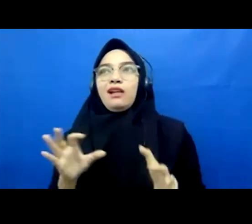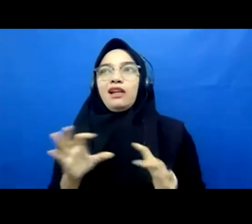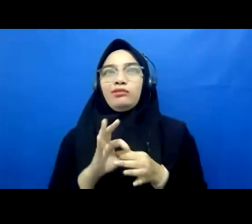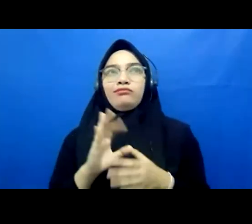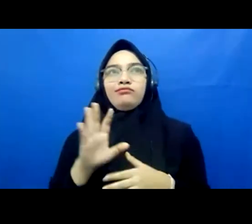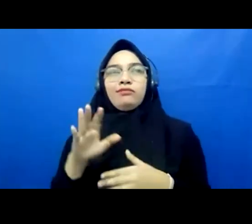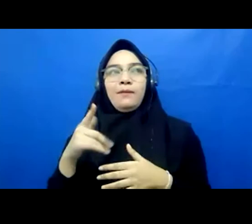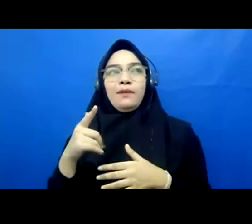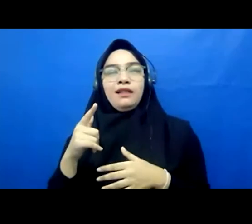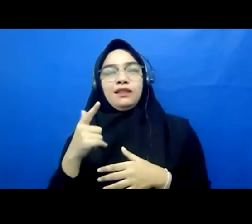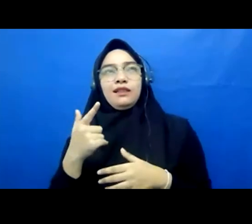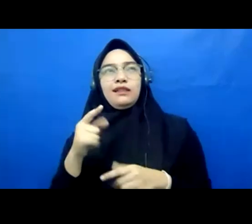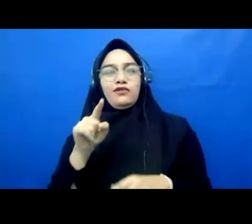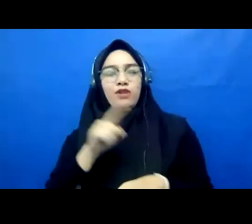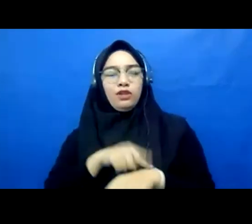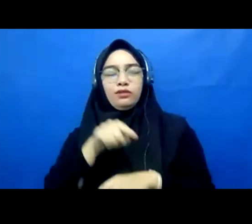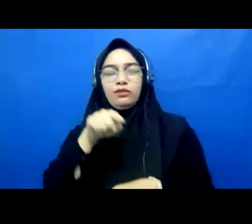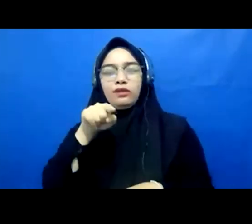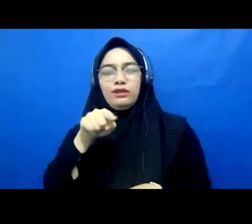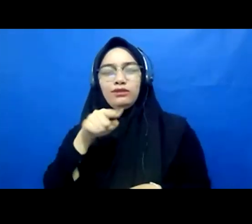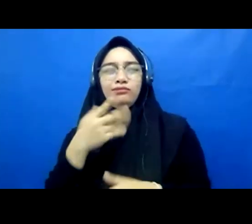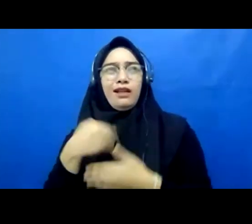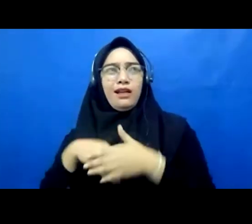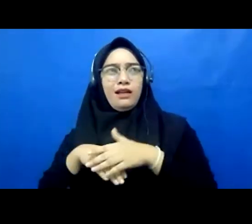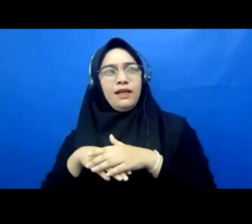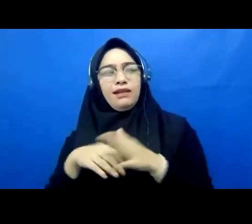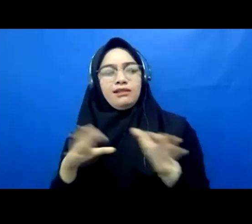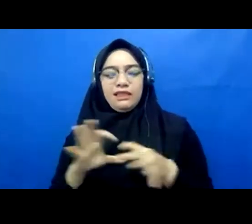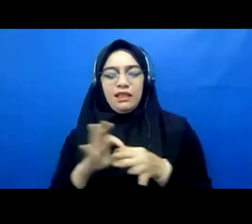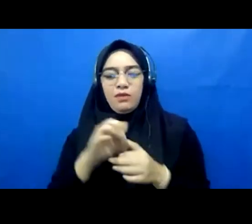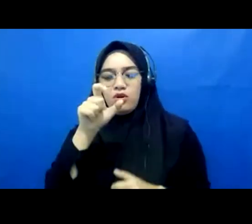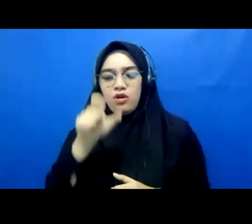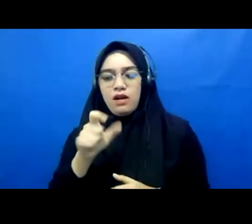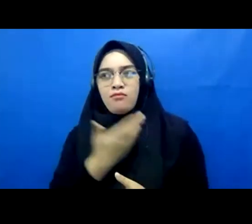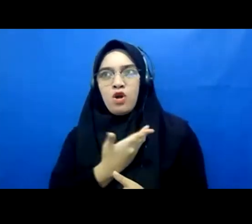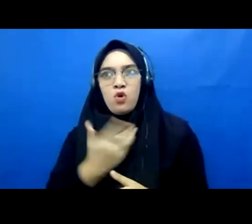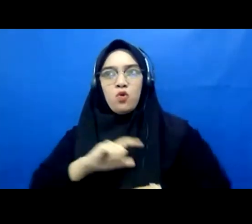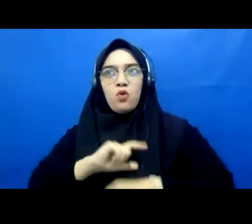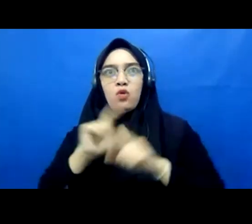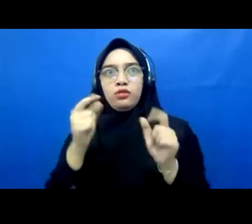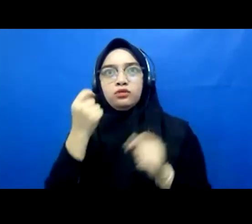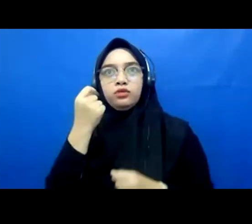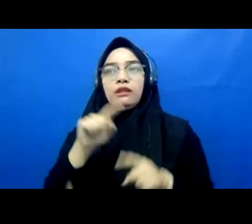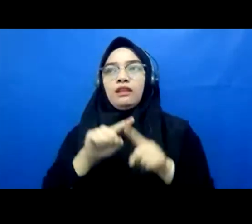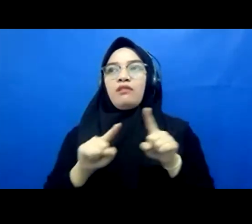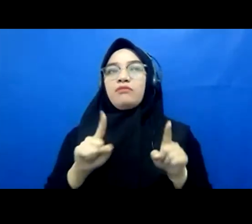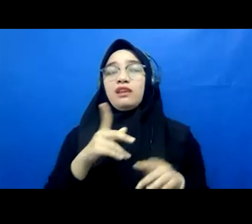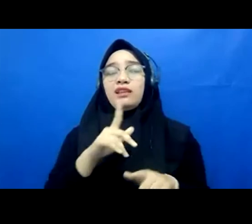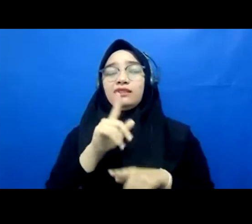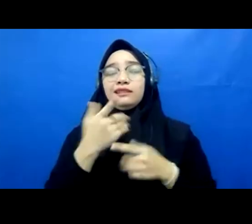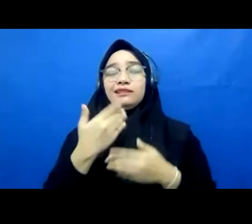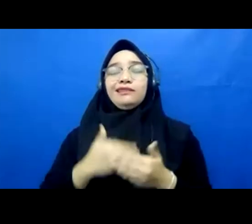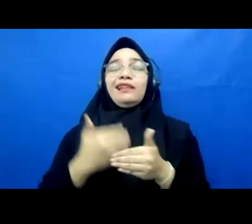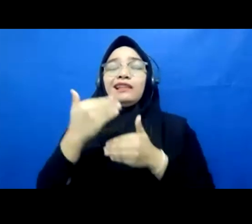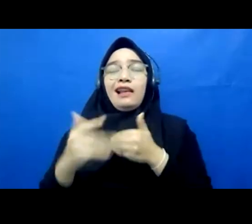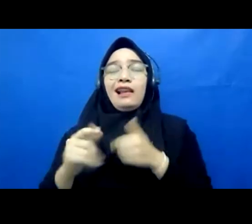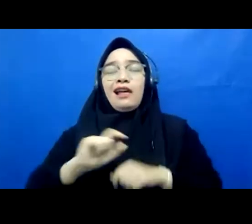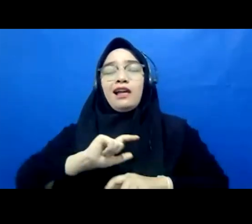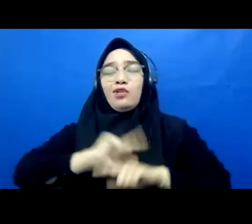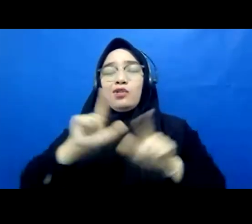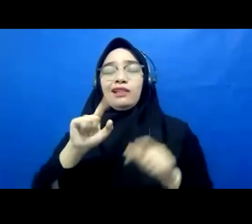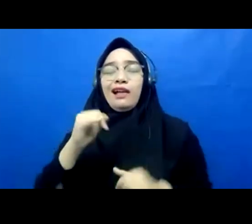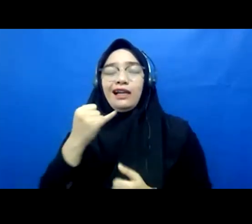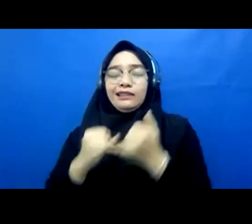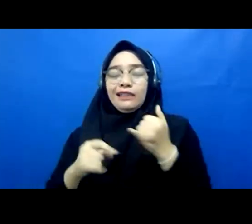that's partly because the quota system in Thailand requires companies with 100 employees to hire